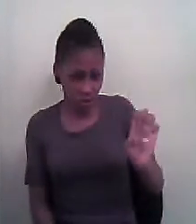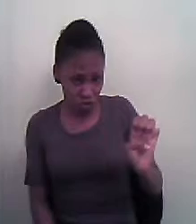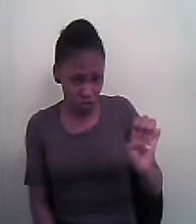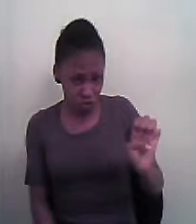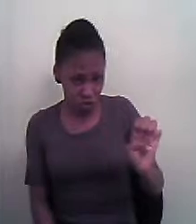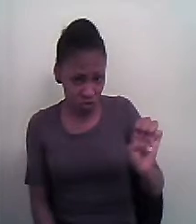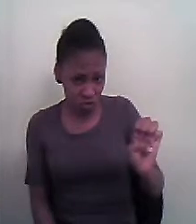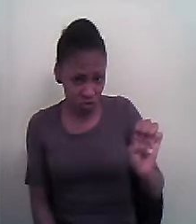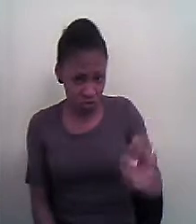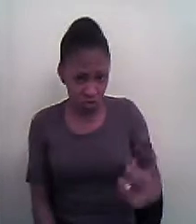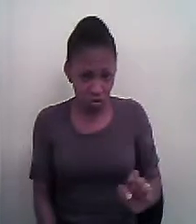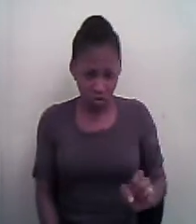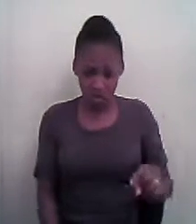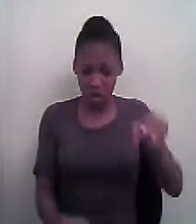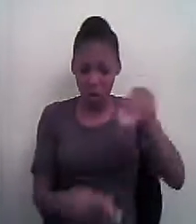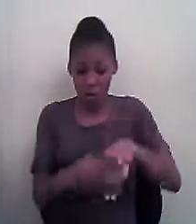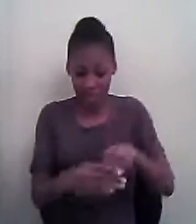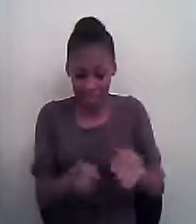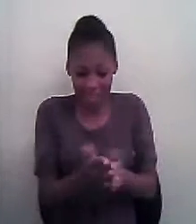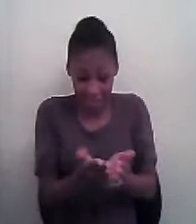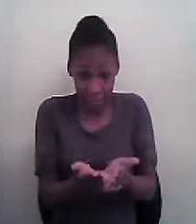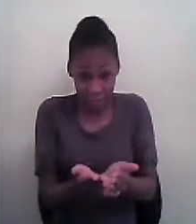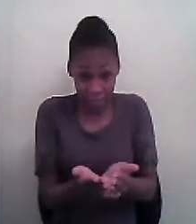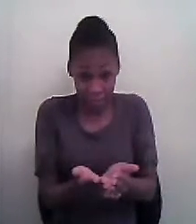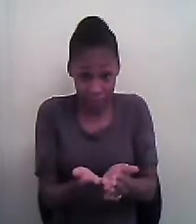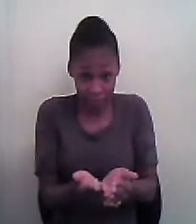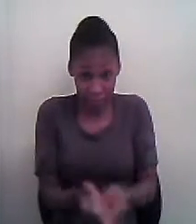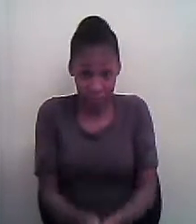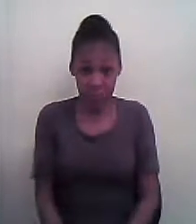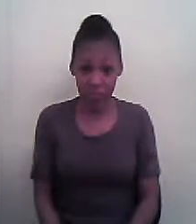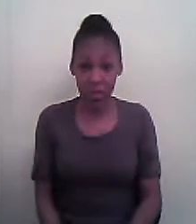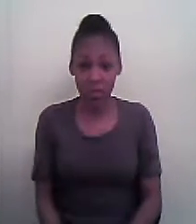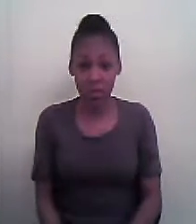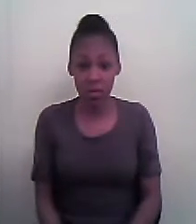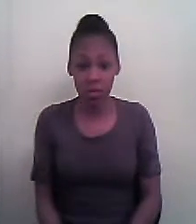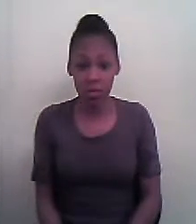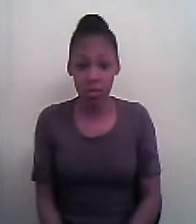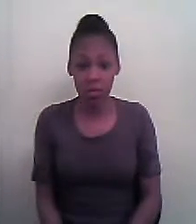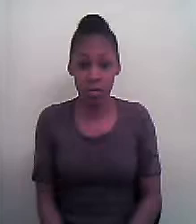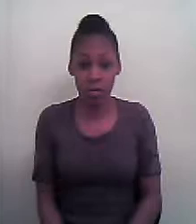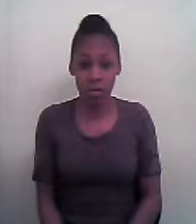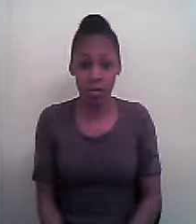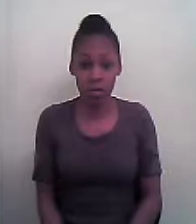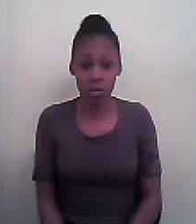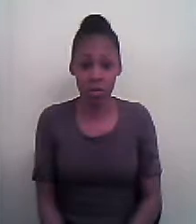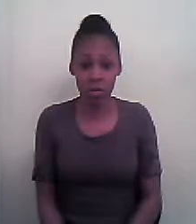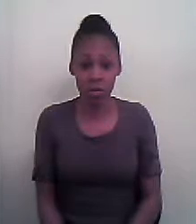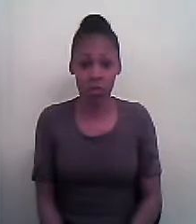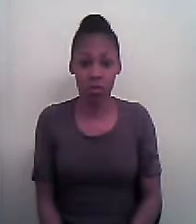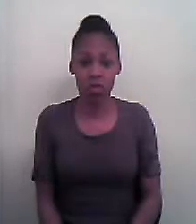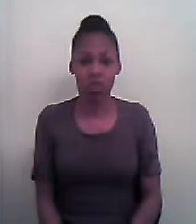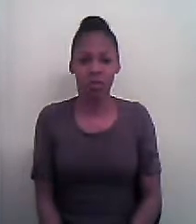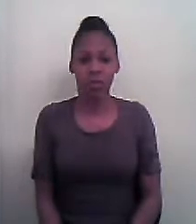then writing from a journal or periodical or some such source. And then they assemble